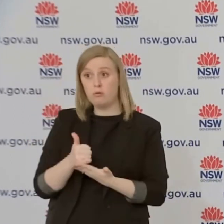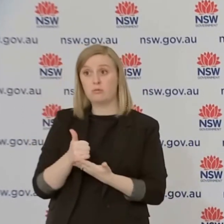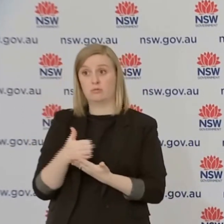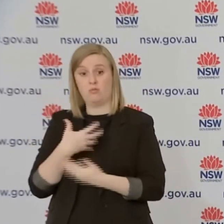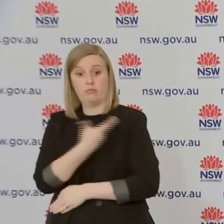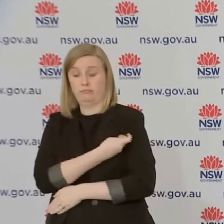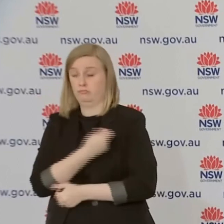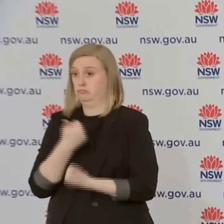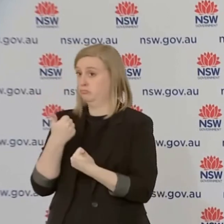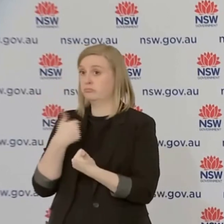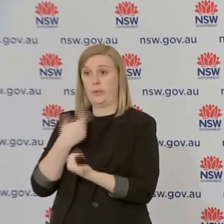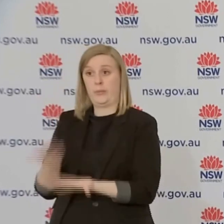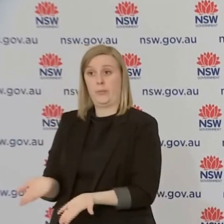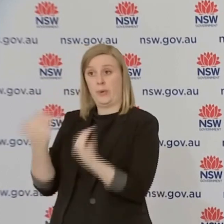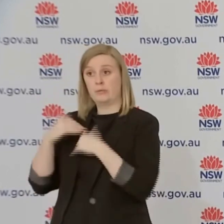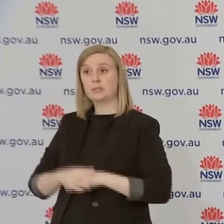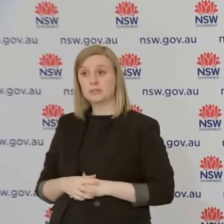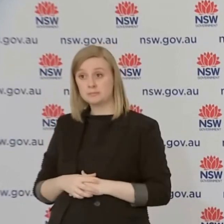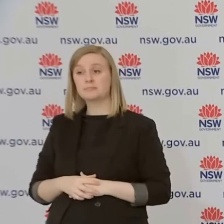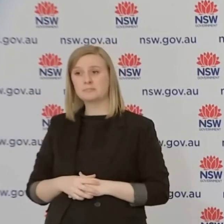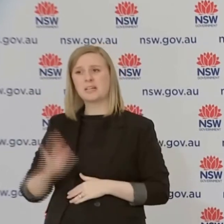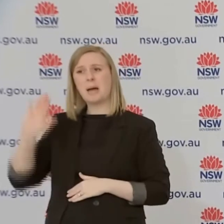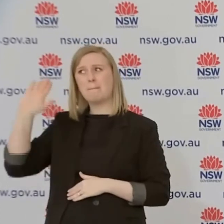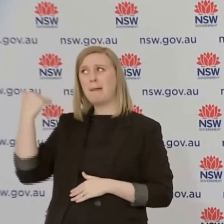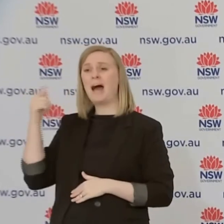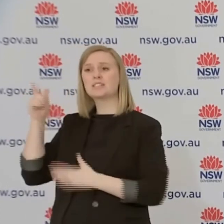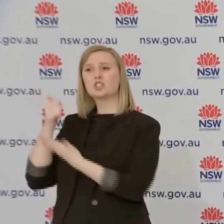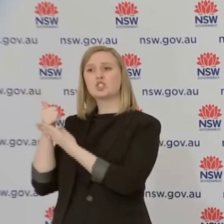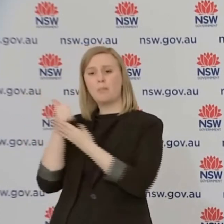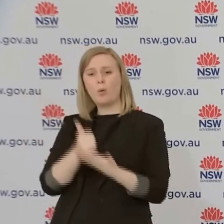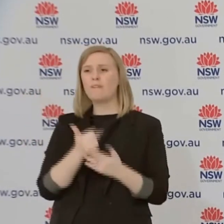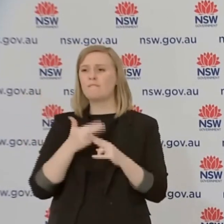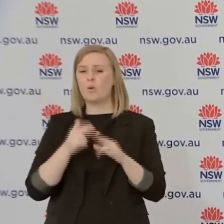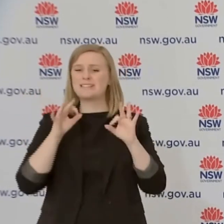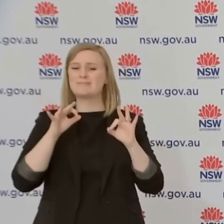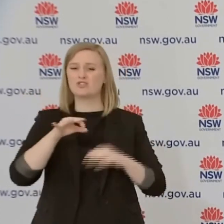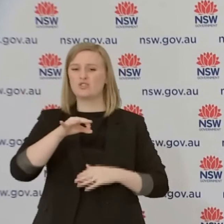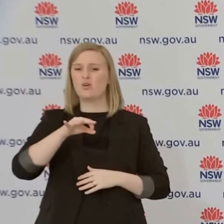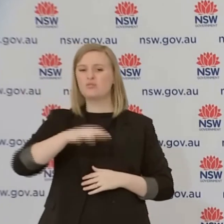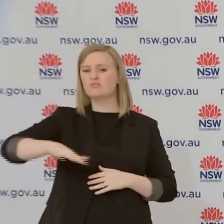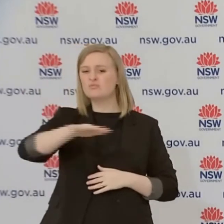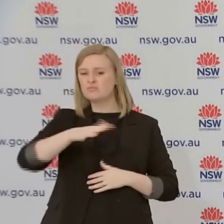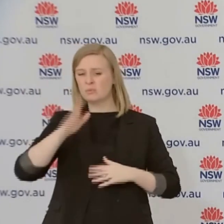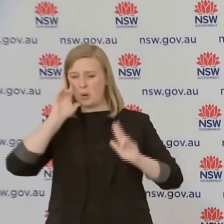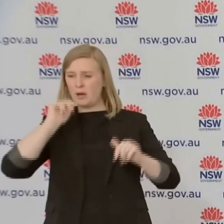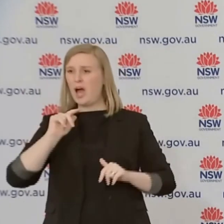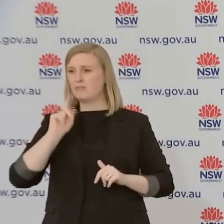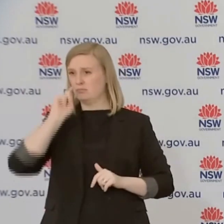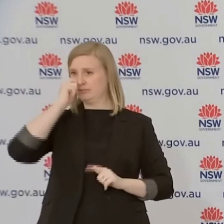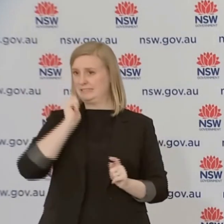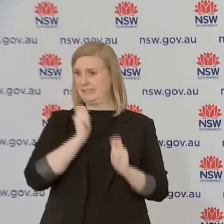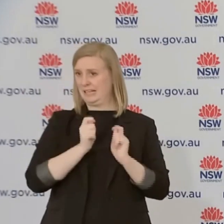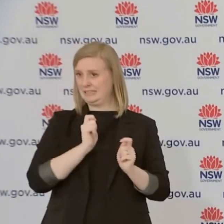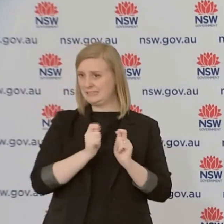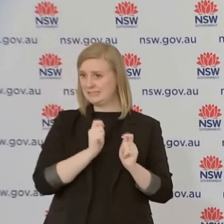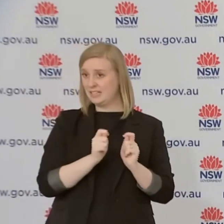on, they backed us in with some respiratory centres, and I hope that the drive-throughs will be done in a way that is